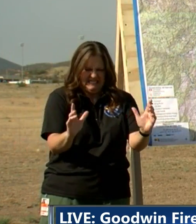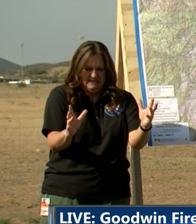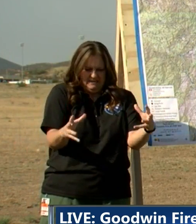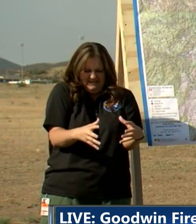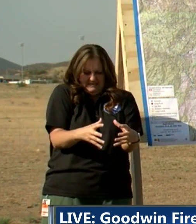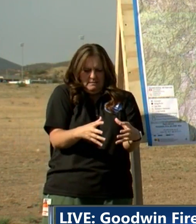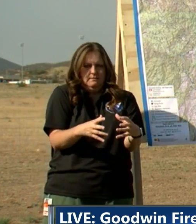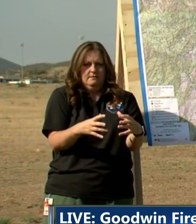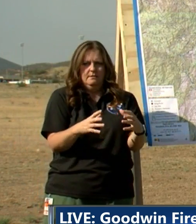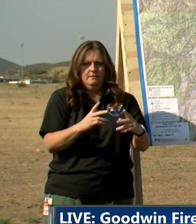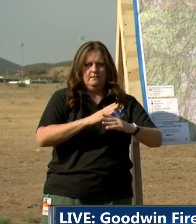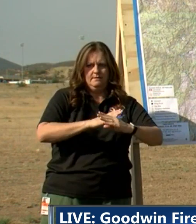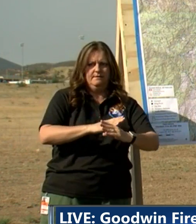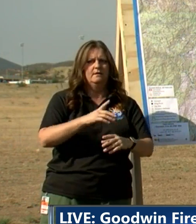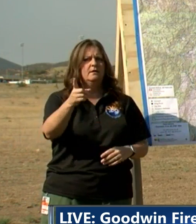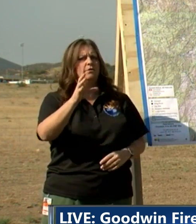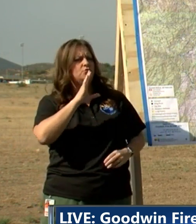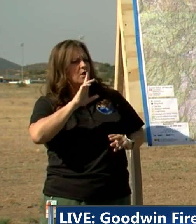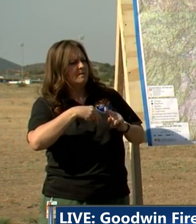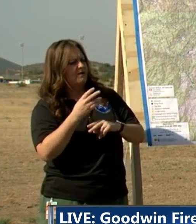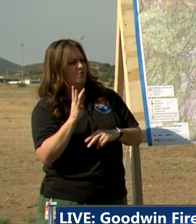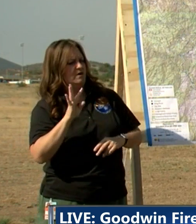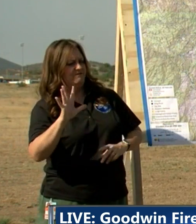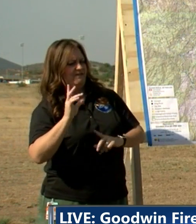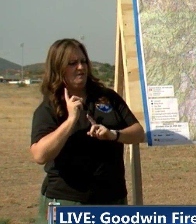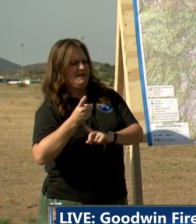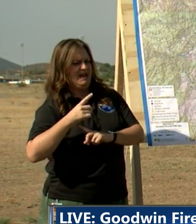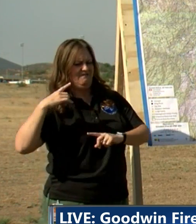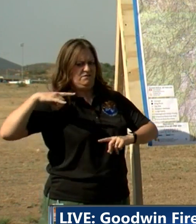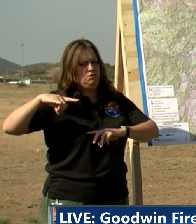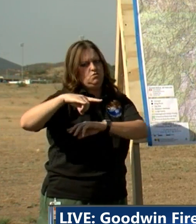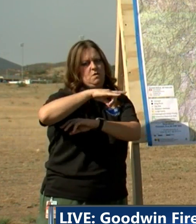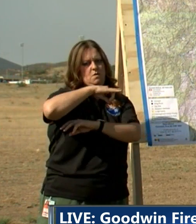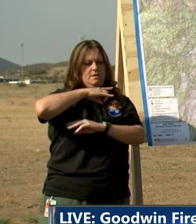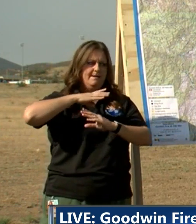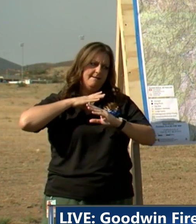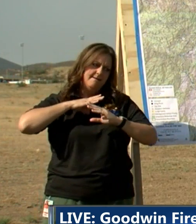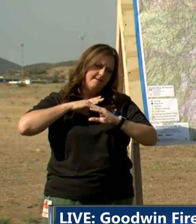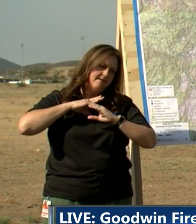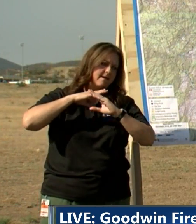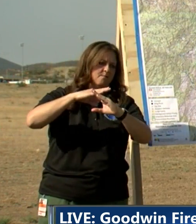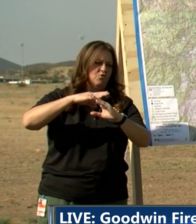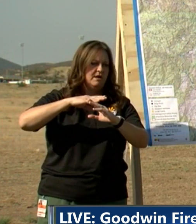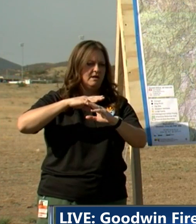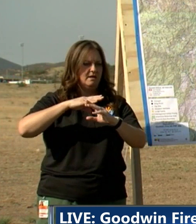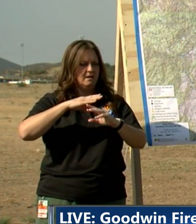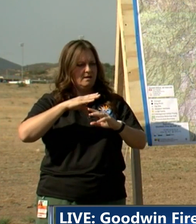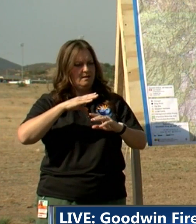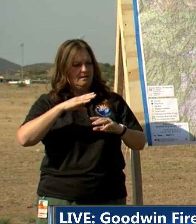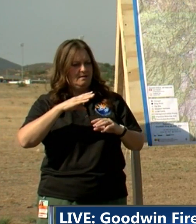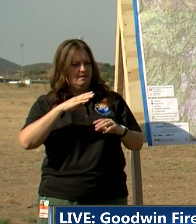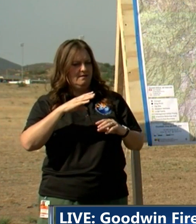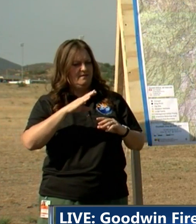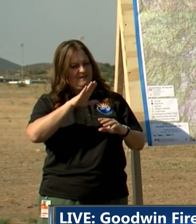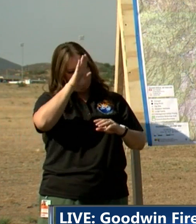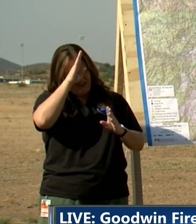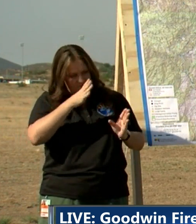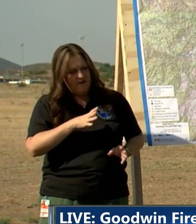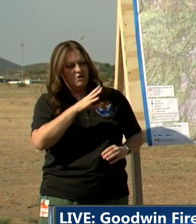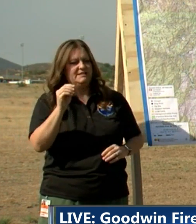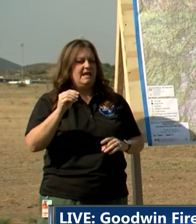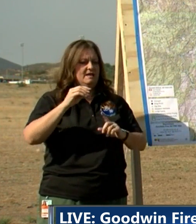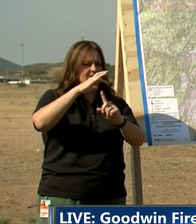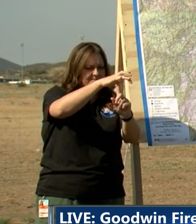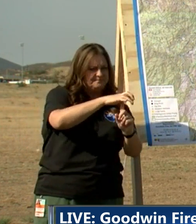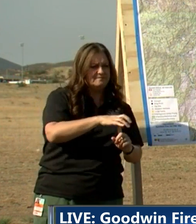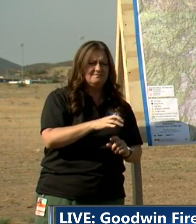at. Talk about 45 minutes of the drone hampering that the firefight. Can you talk about the importance of that time? It's like